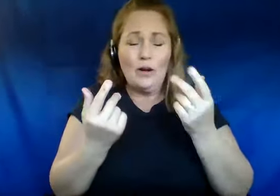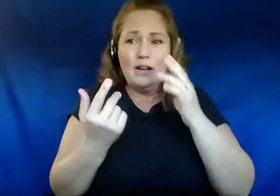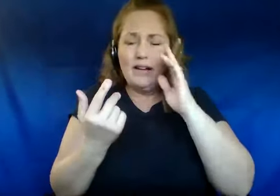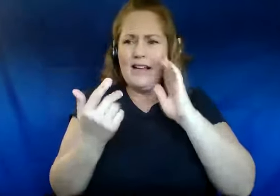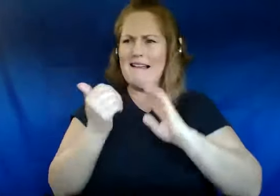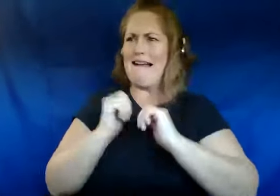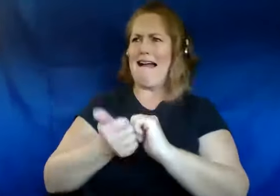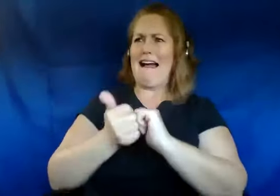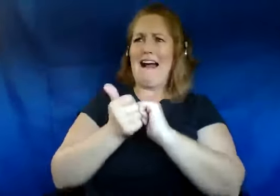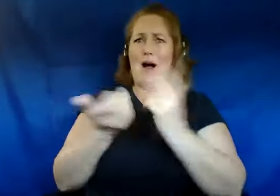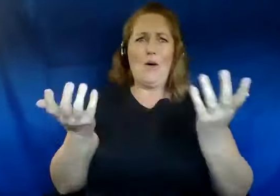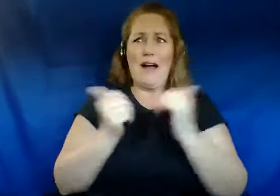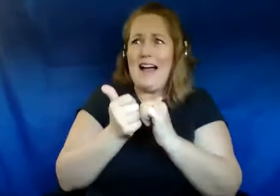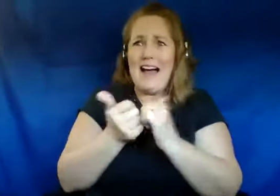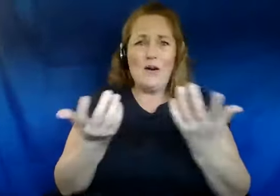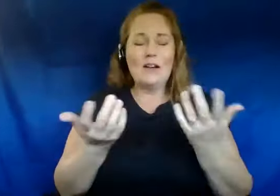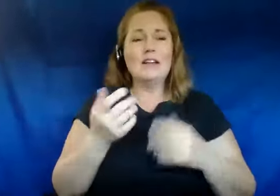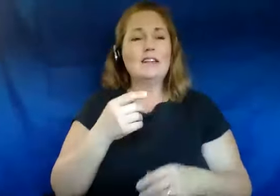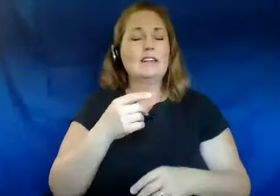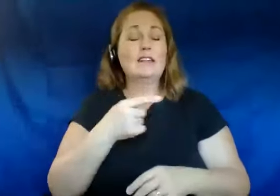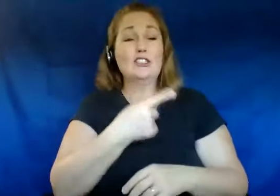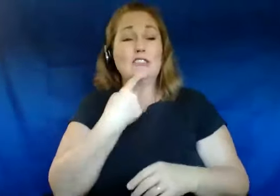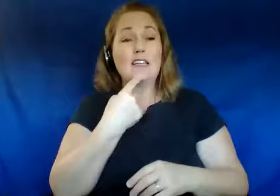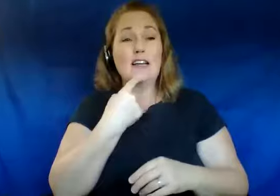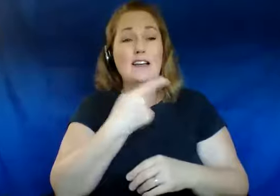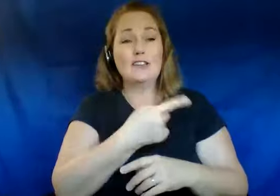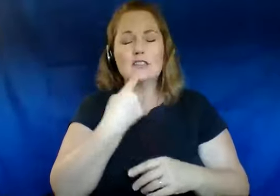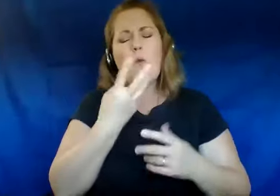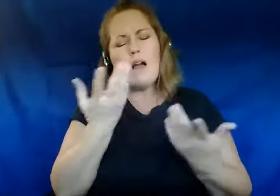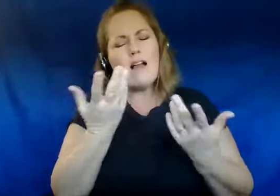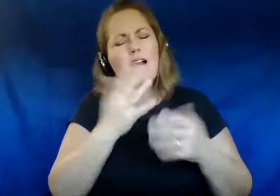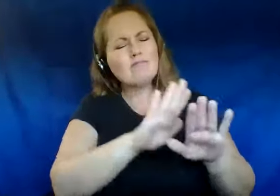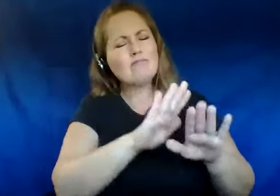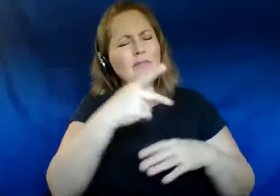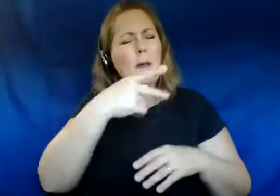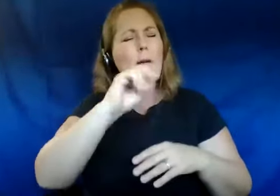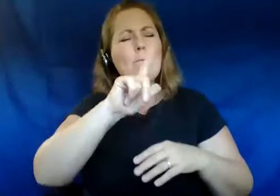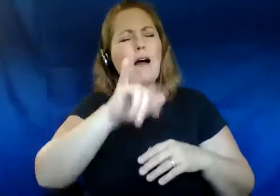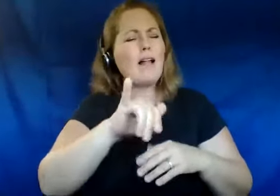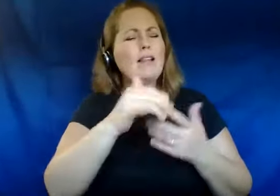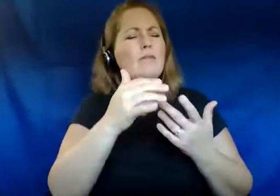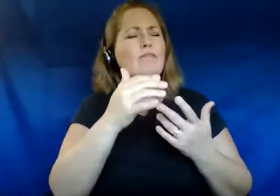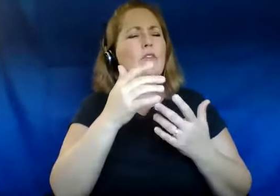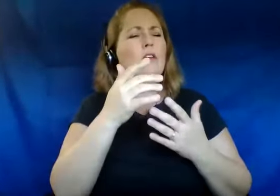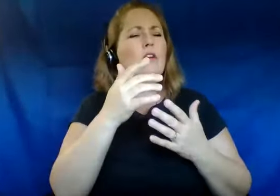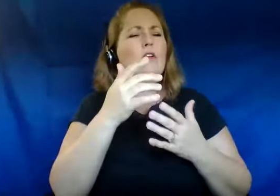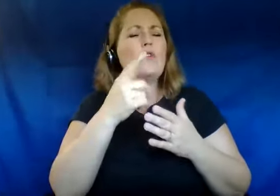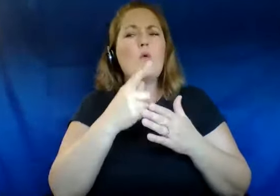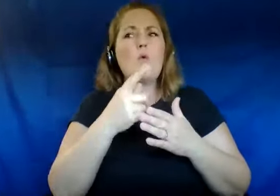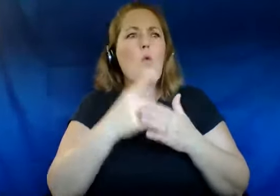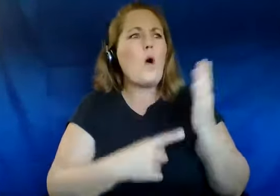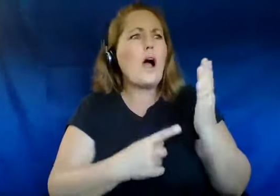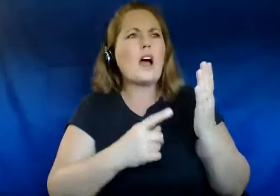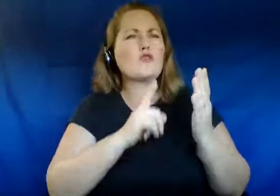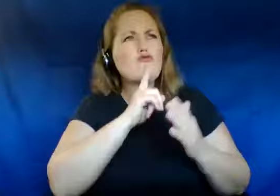How do you do that? And she says, well, Polly, what has really meant a lot to you?